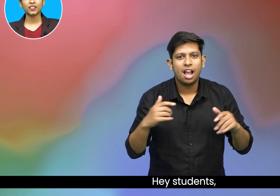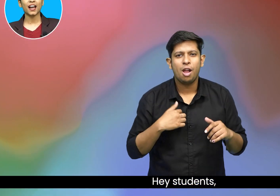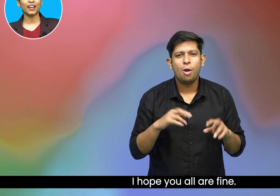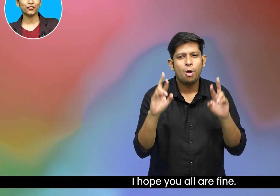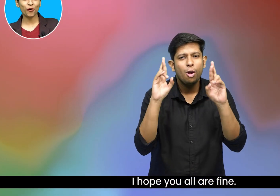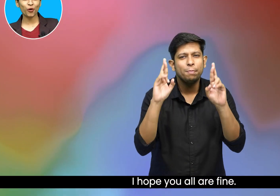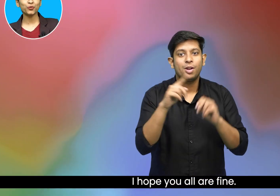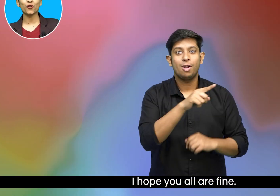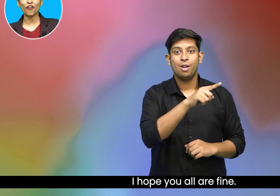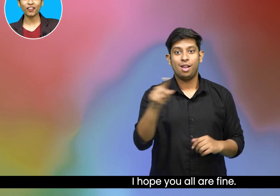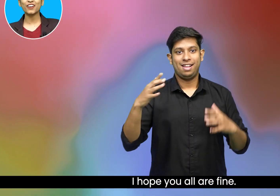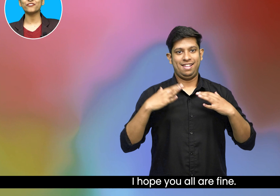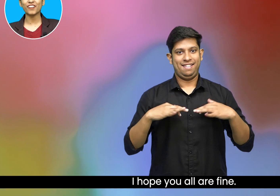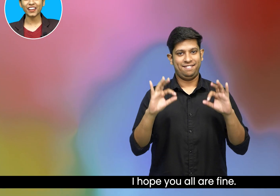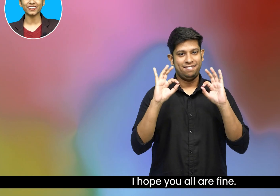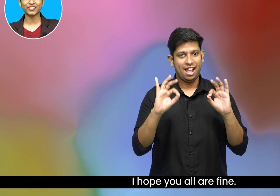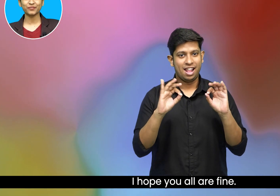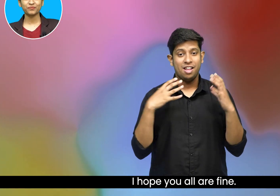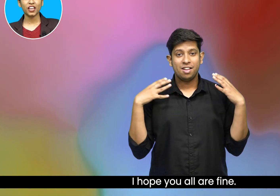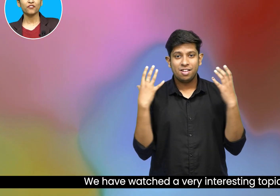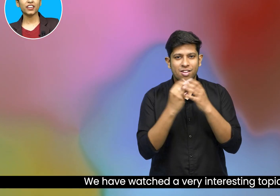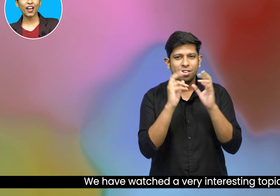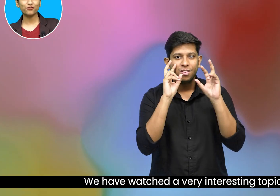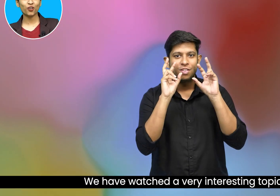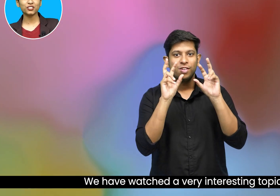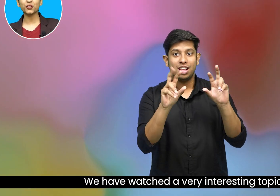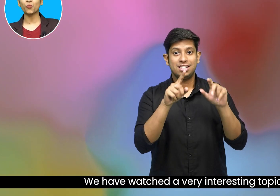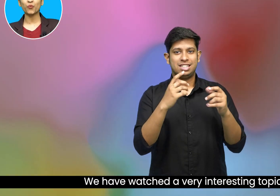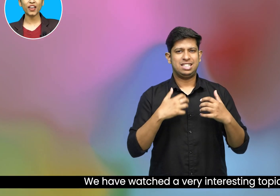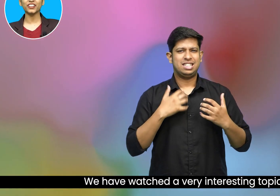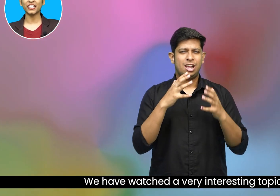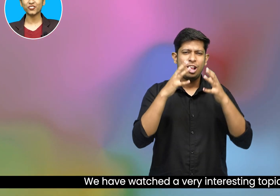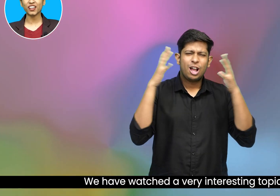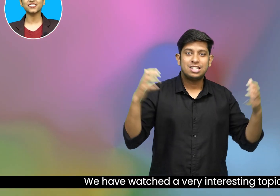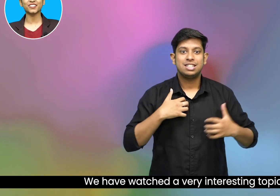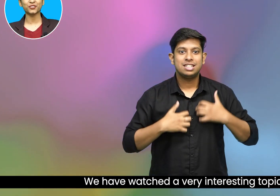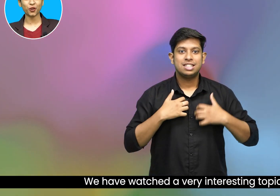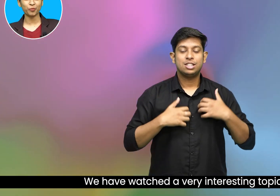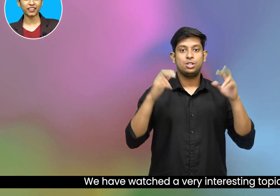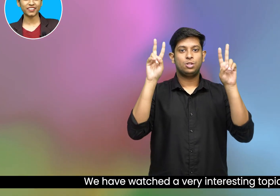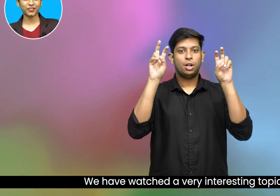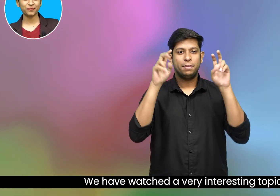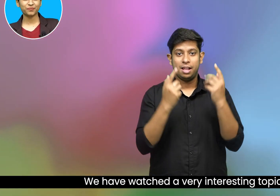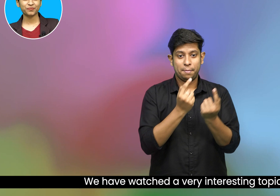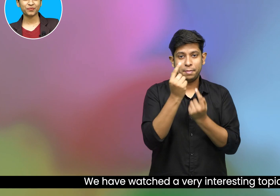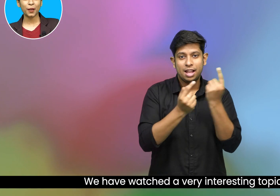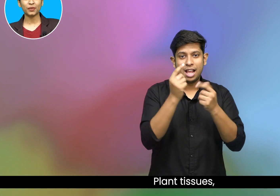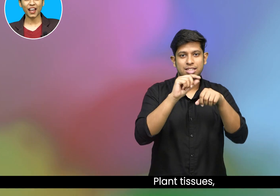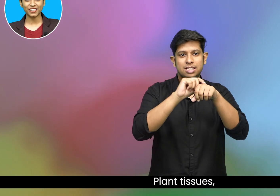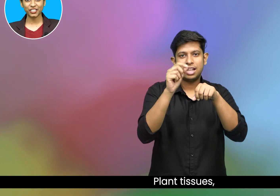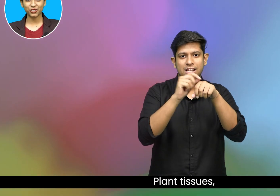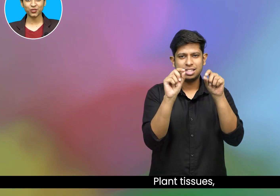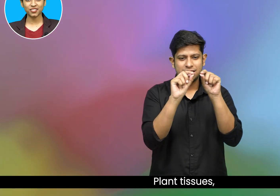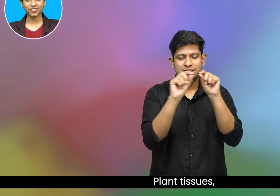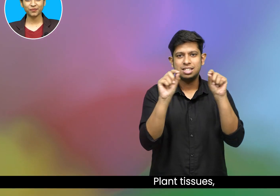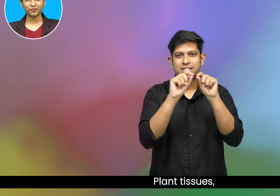students, I hope you all are fine. We have watched a very interesting topic,